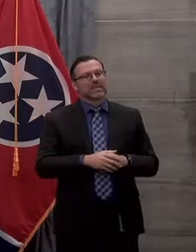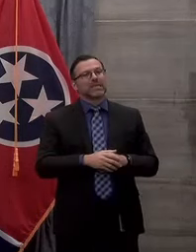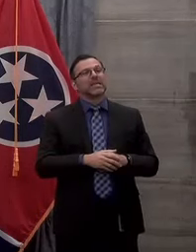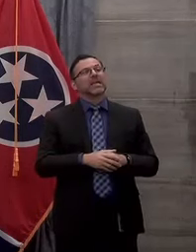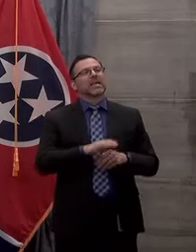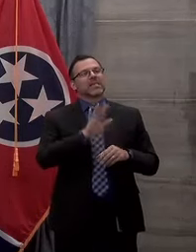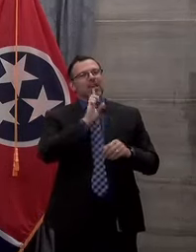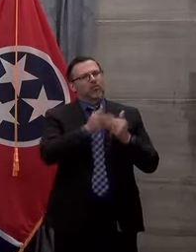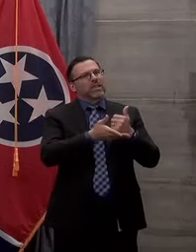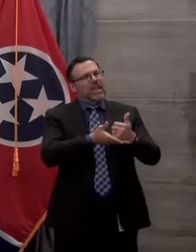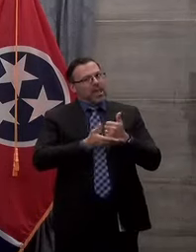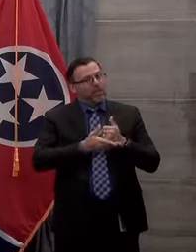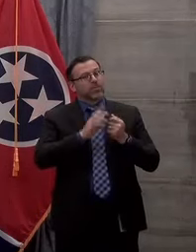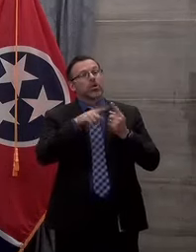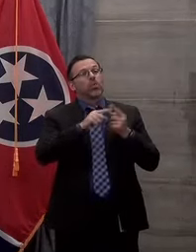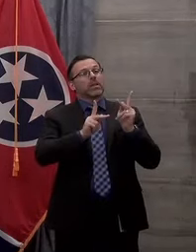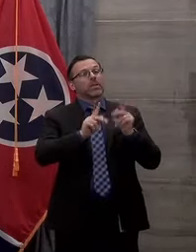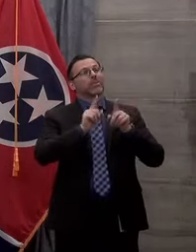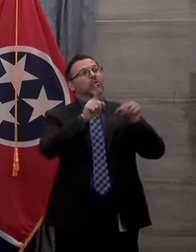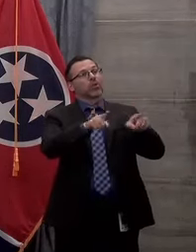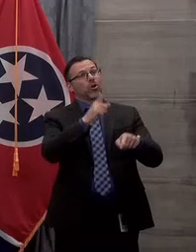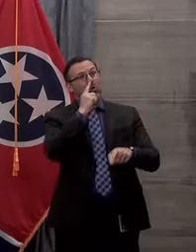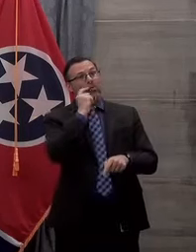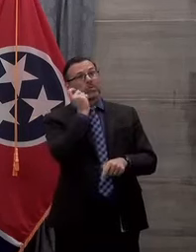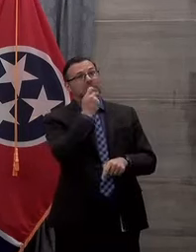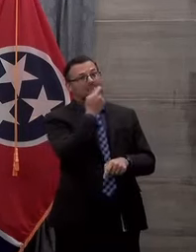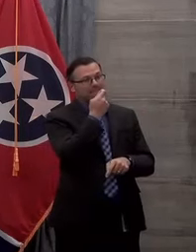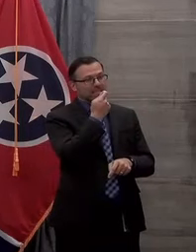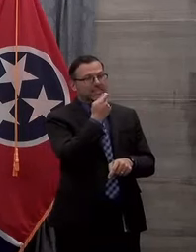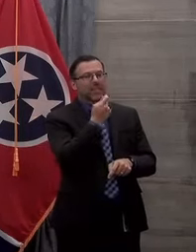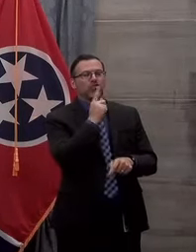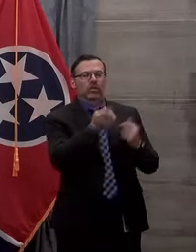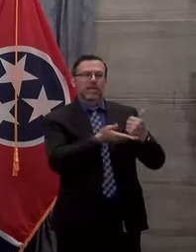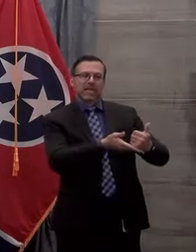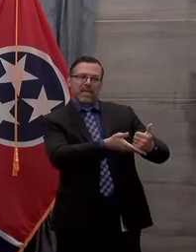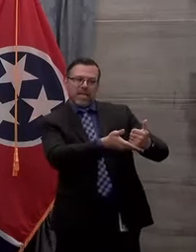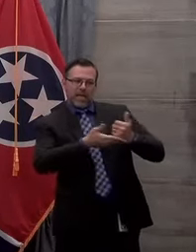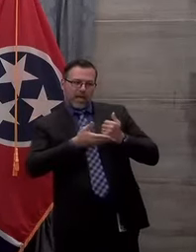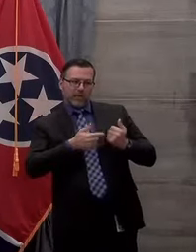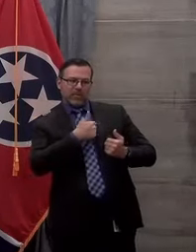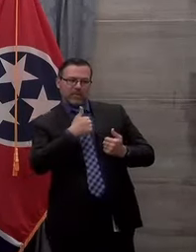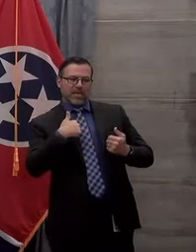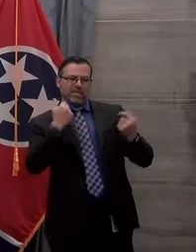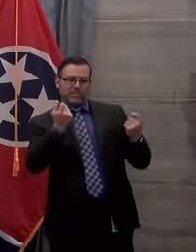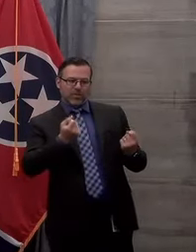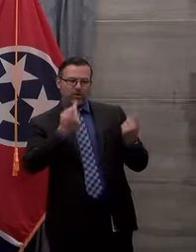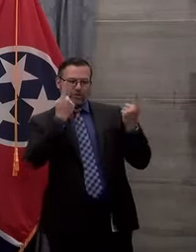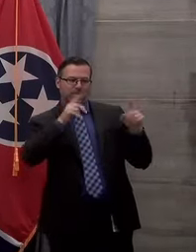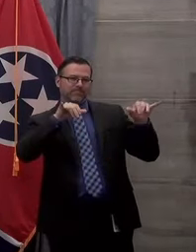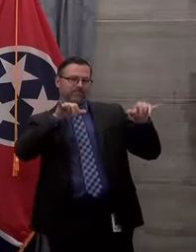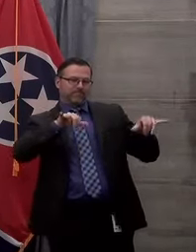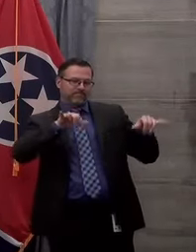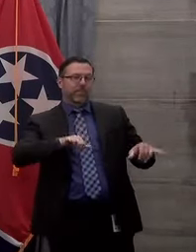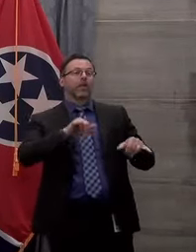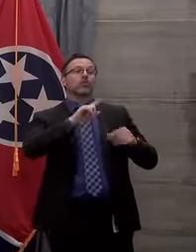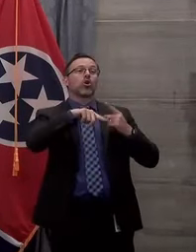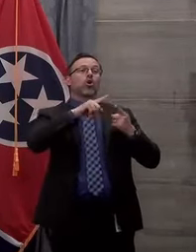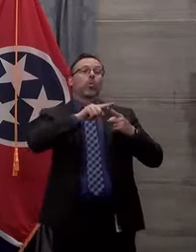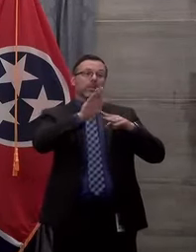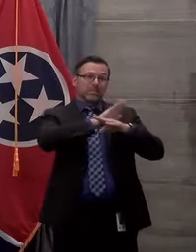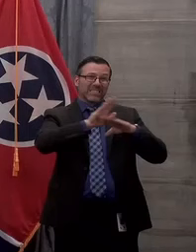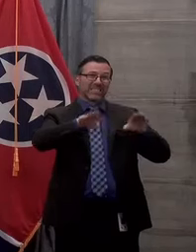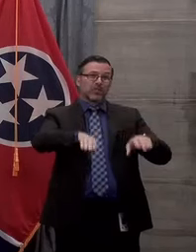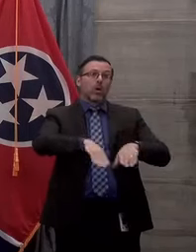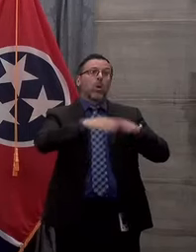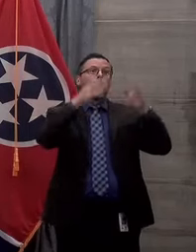when any Tennessean gets a test. And as more employees return to work, we want to work with